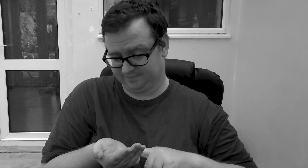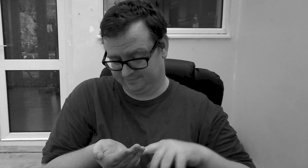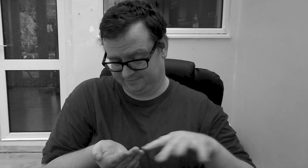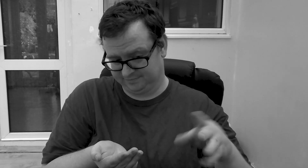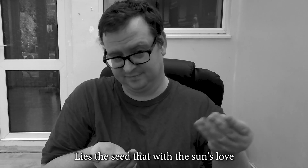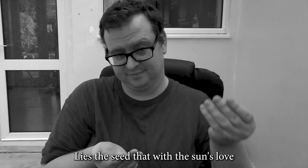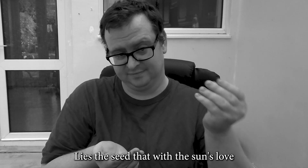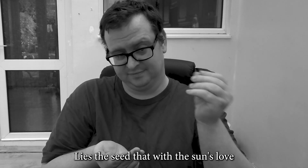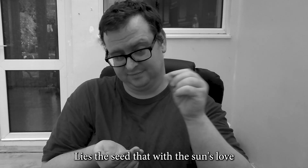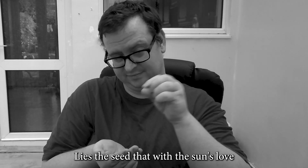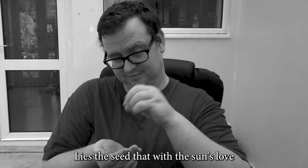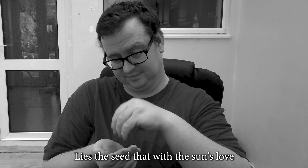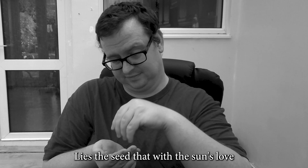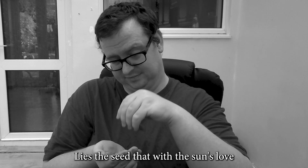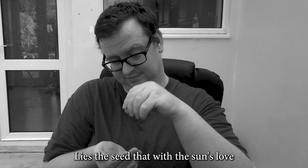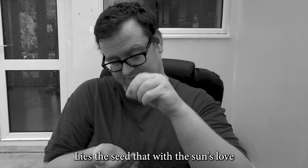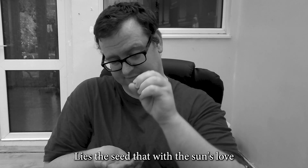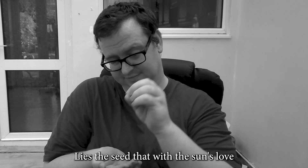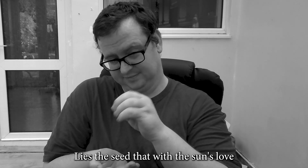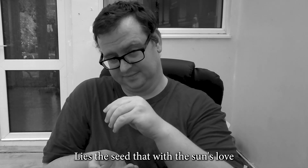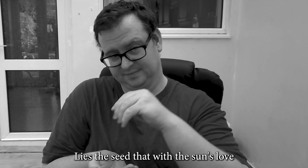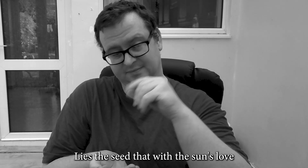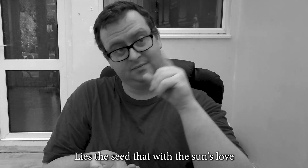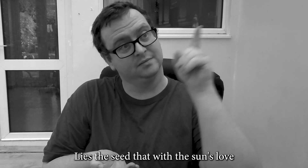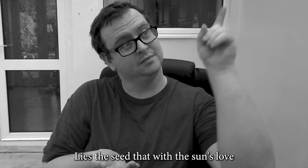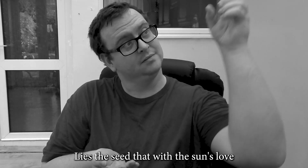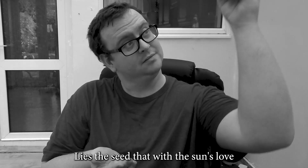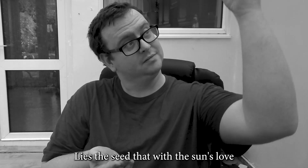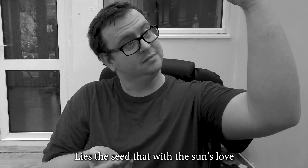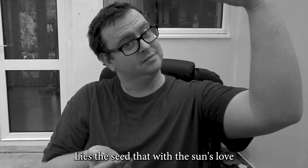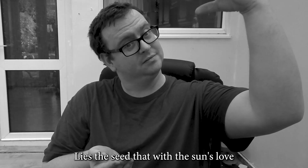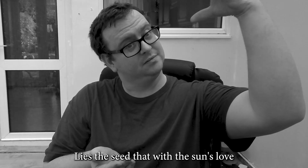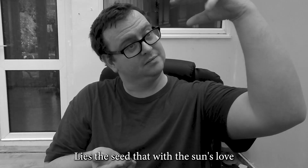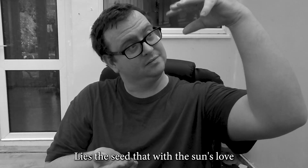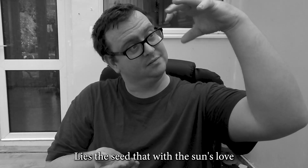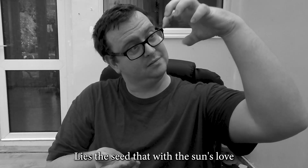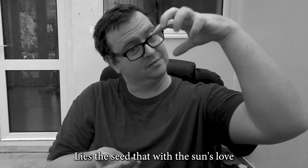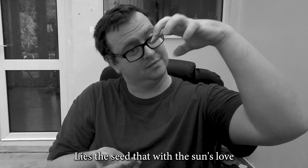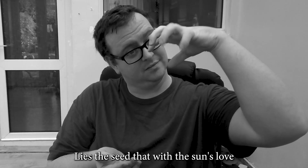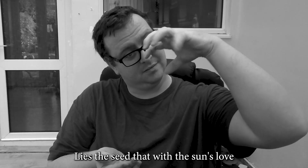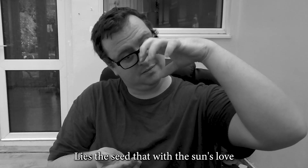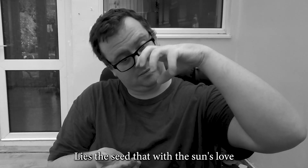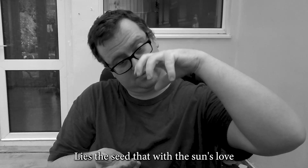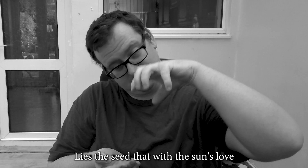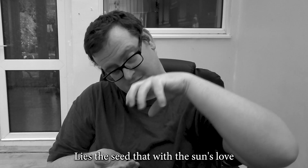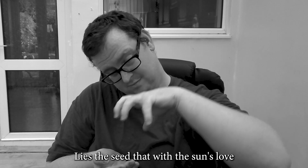Lies the seed, that with the sun's love,